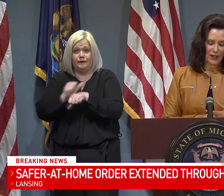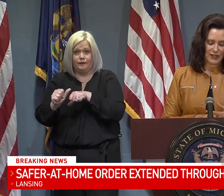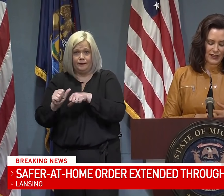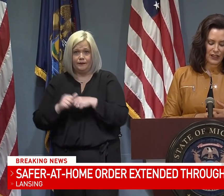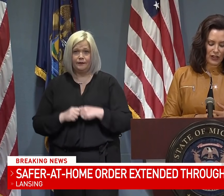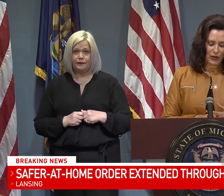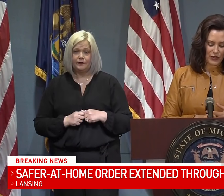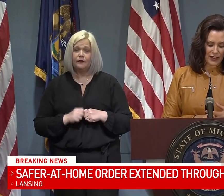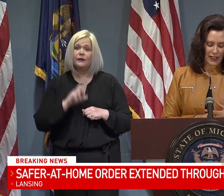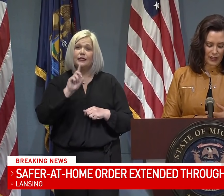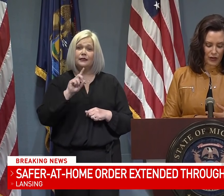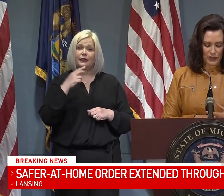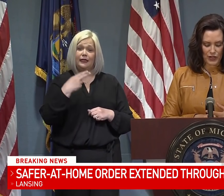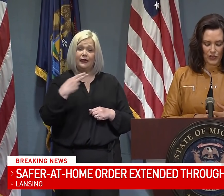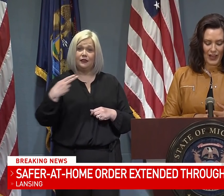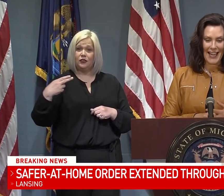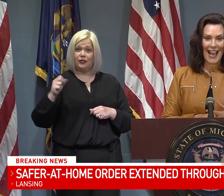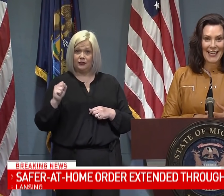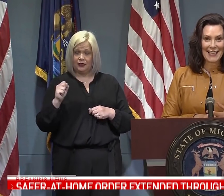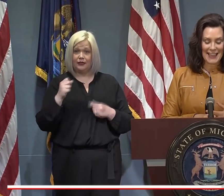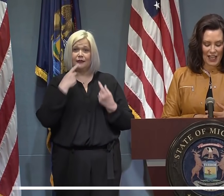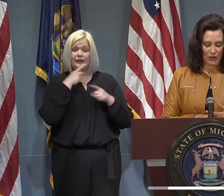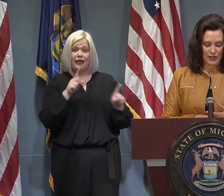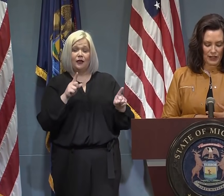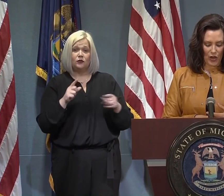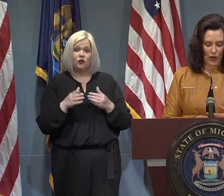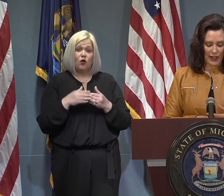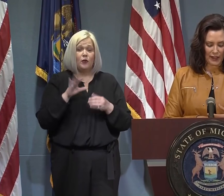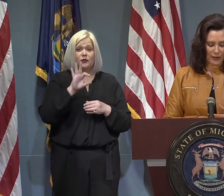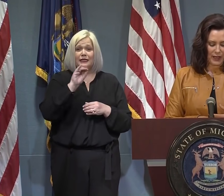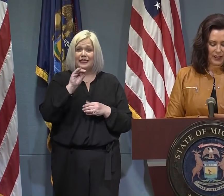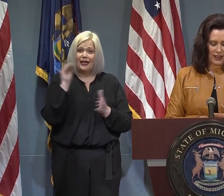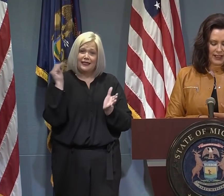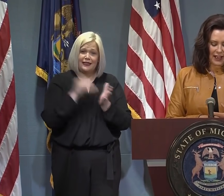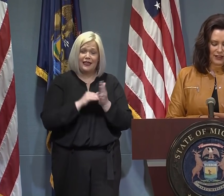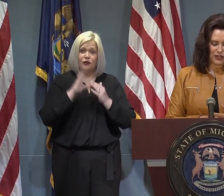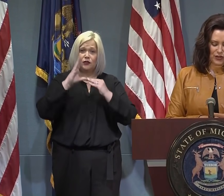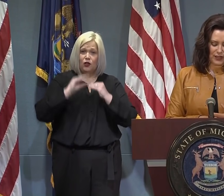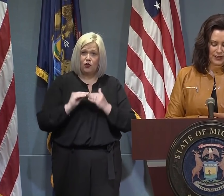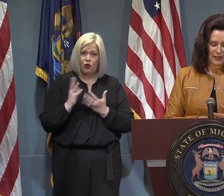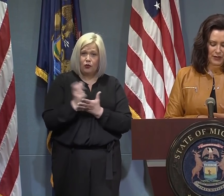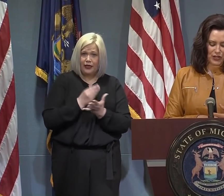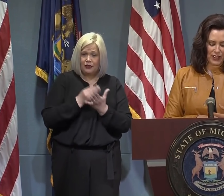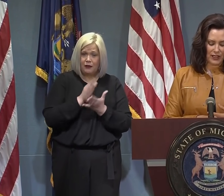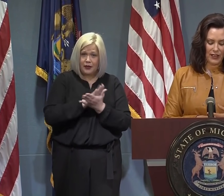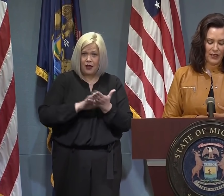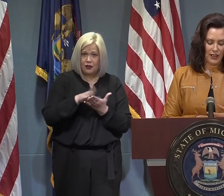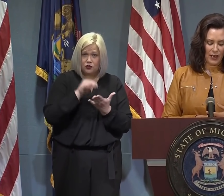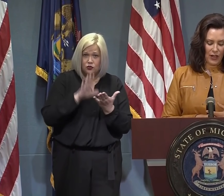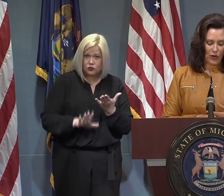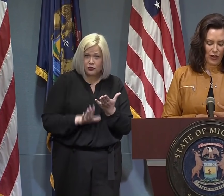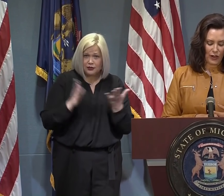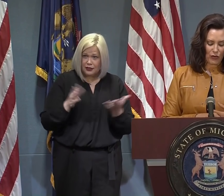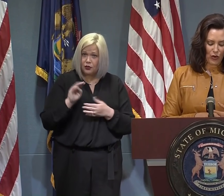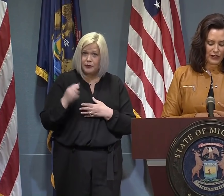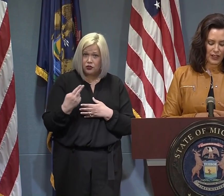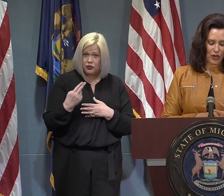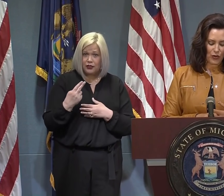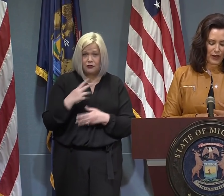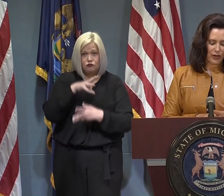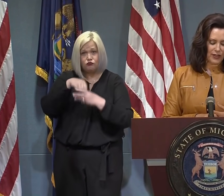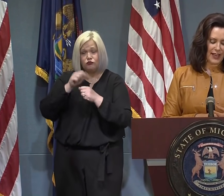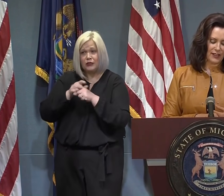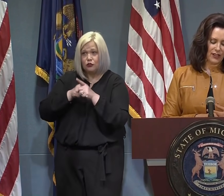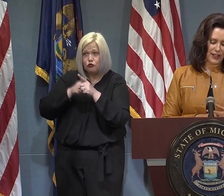DHHS announced that close to 90,000 low-income college students in Michigan who are enrolled